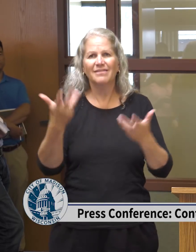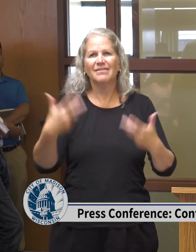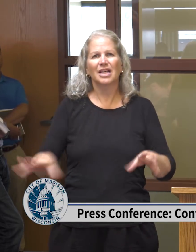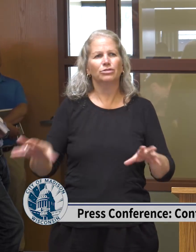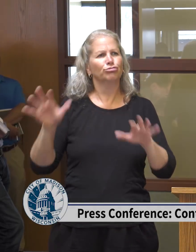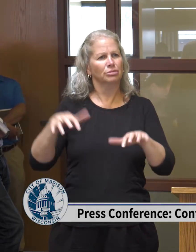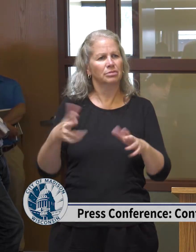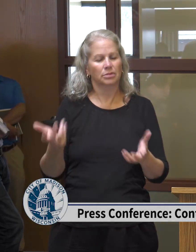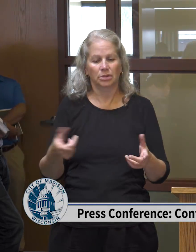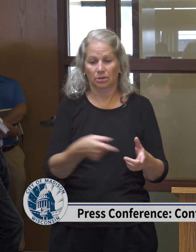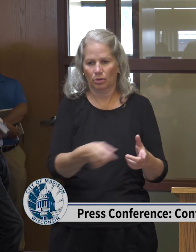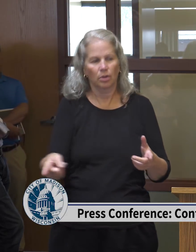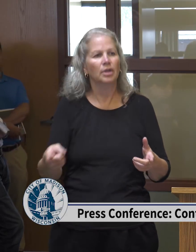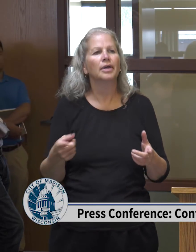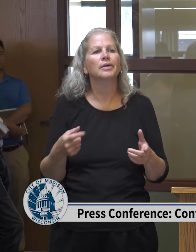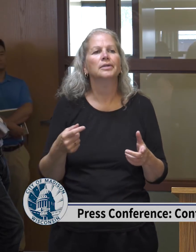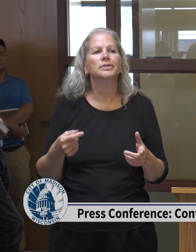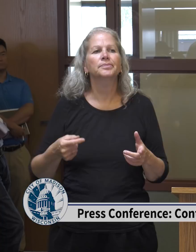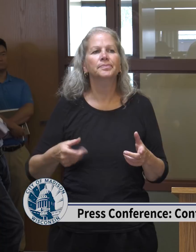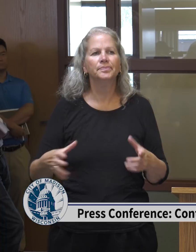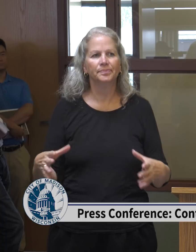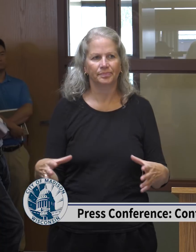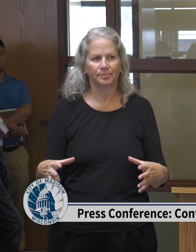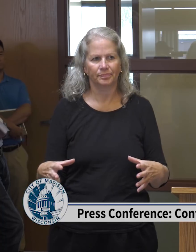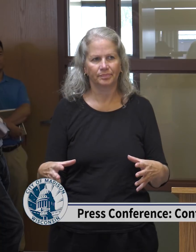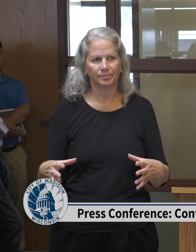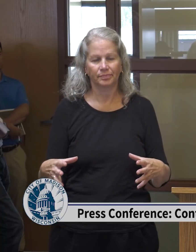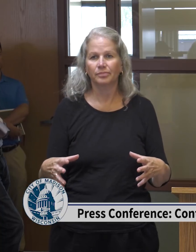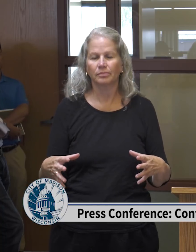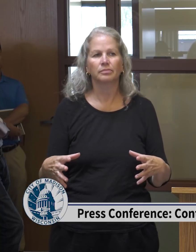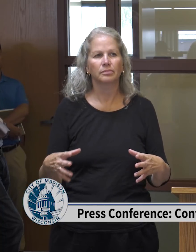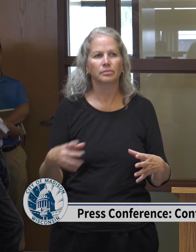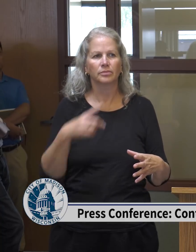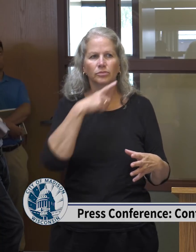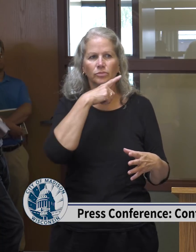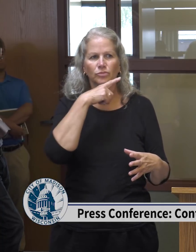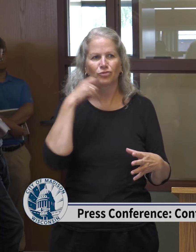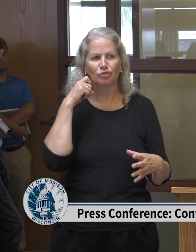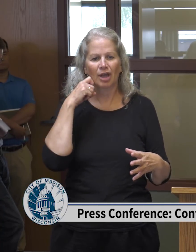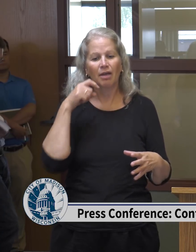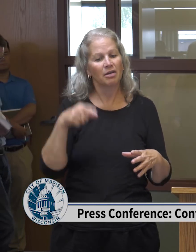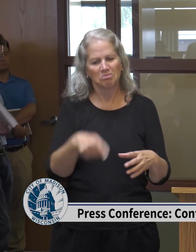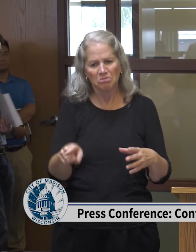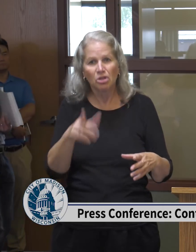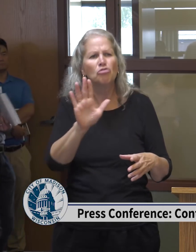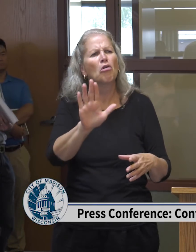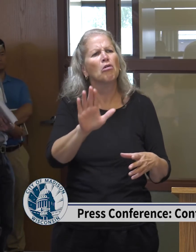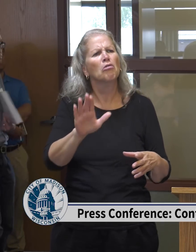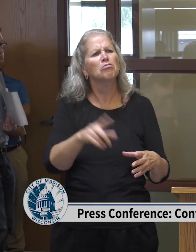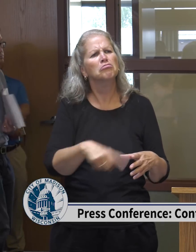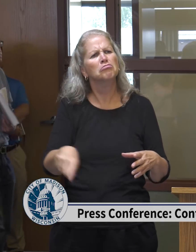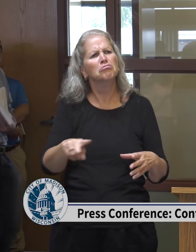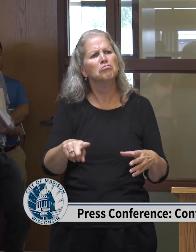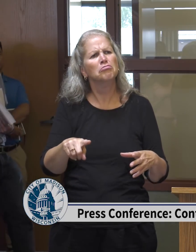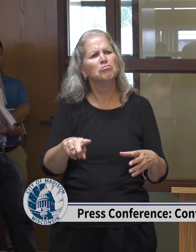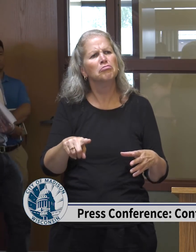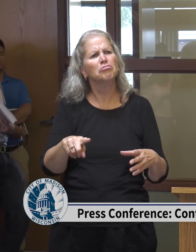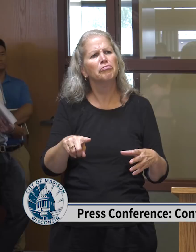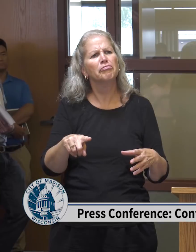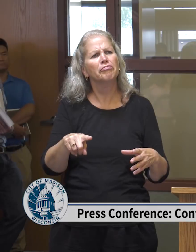in them can be used in our usual winter spreading of sand and salt on city streets